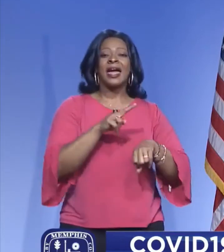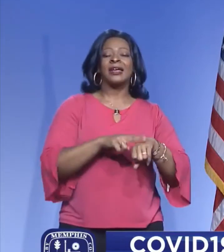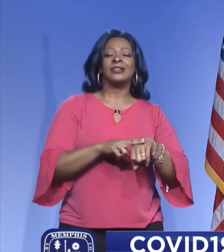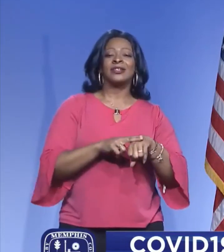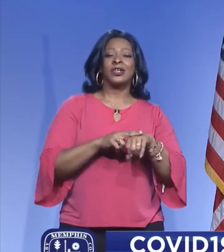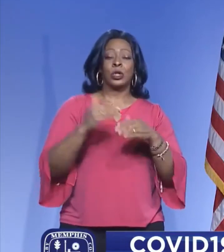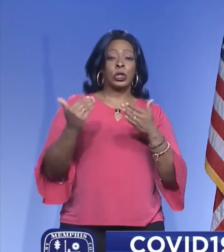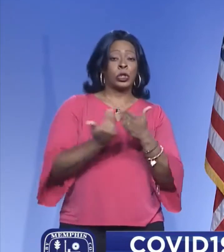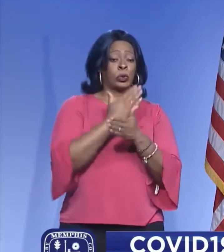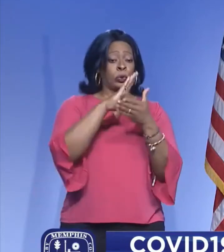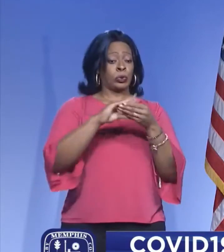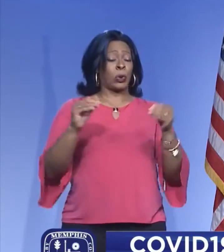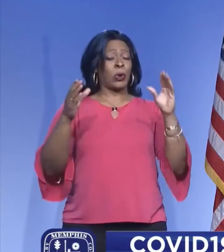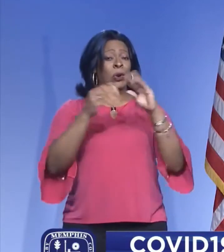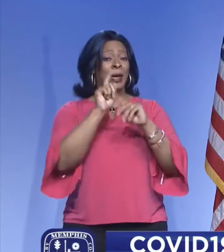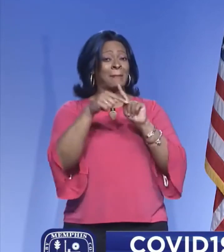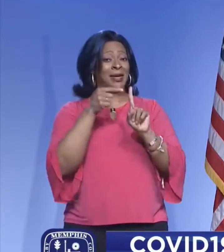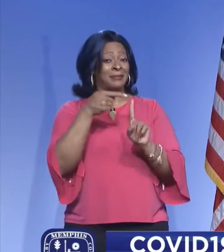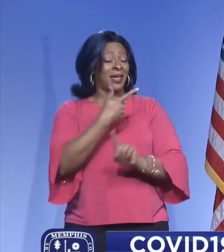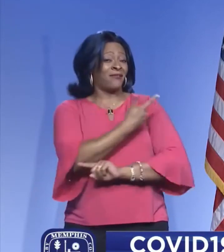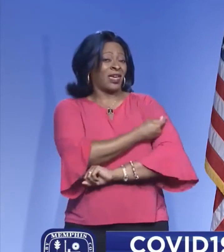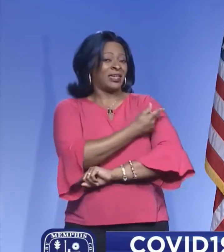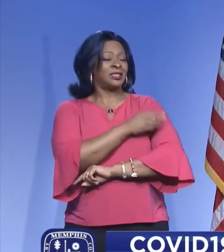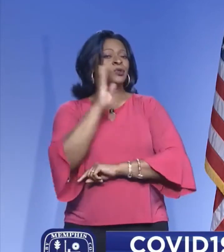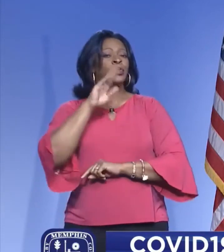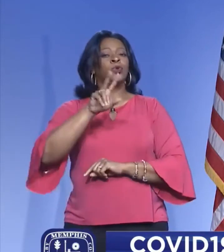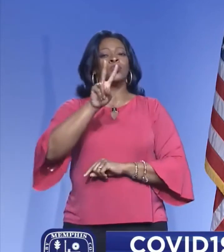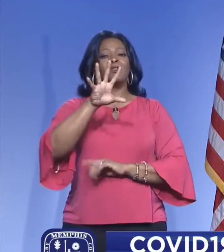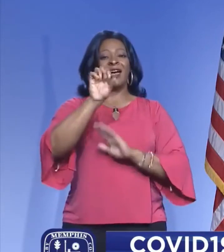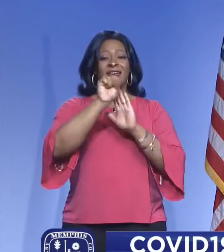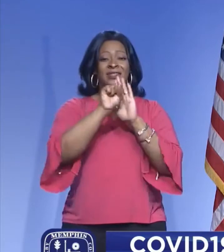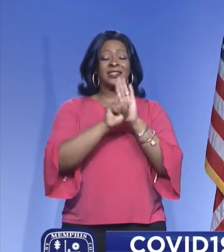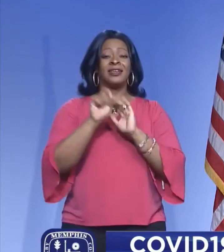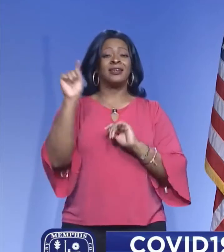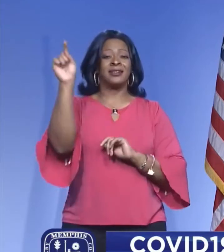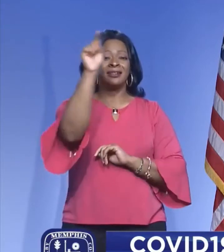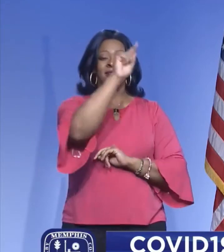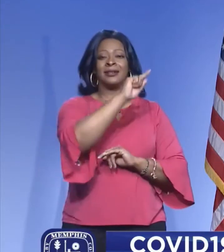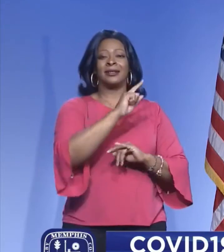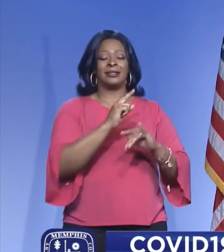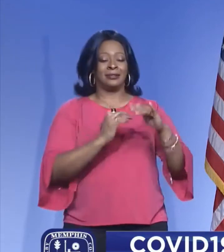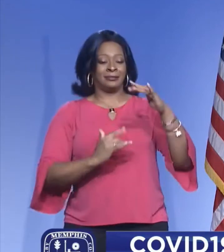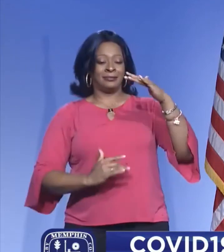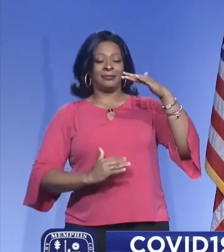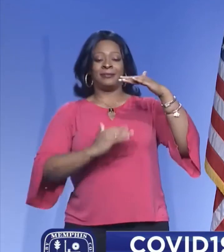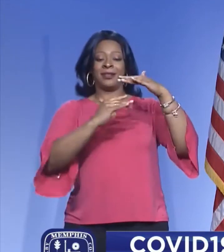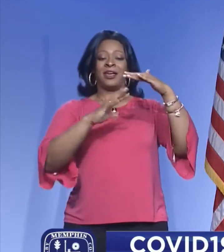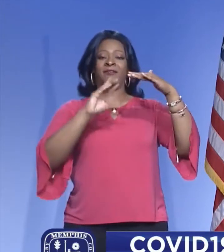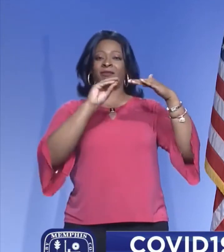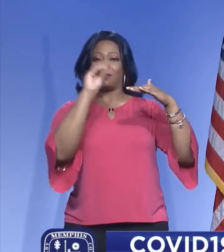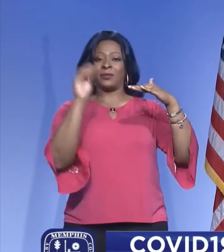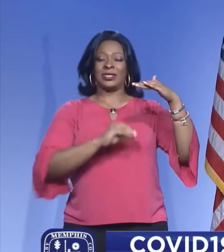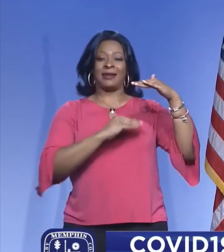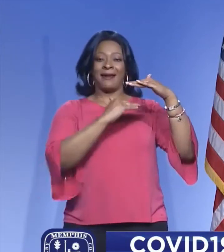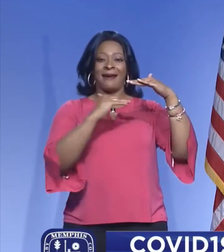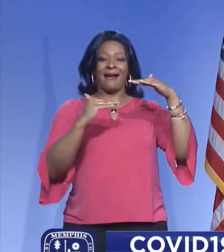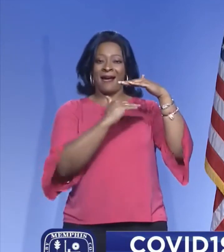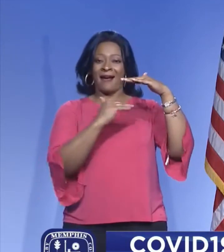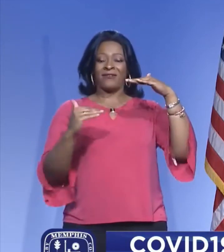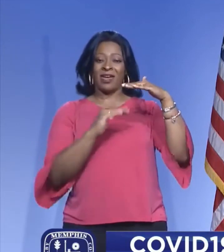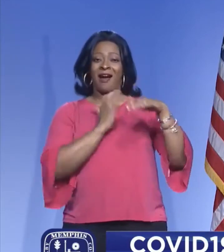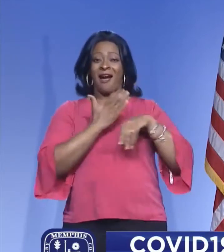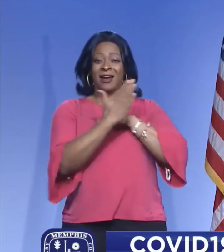news stories lately about vaccine, you know that 25 states have reached the 50% threshold where, you know, in half our